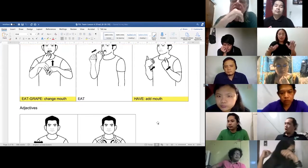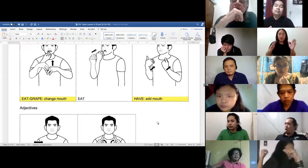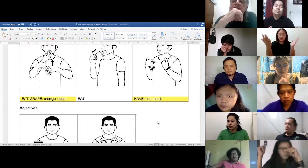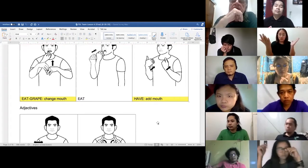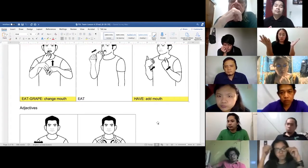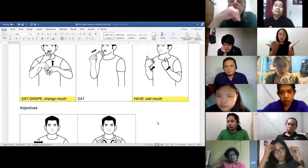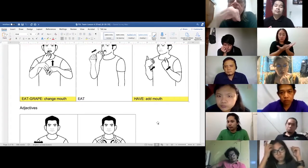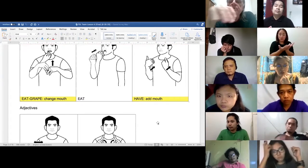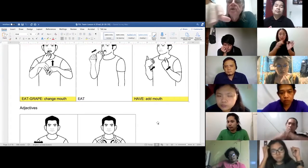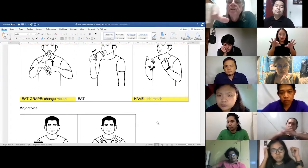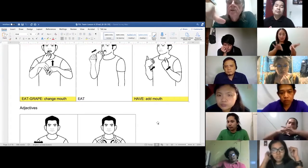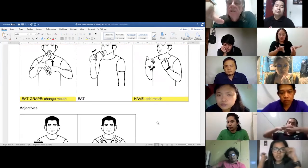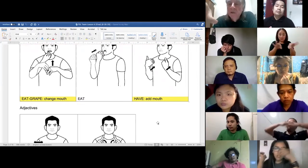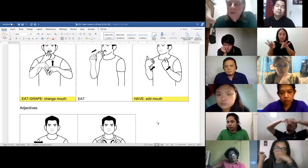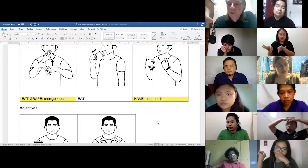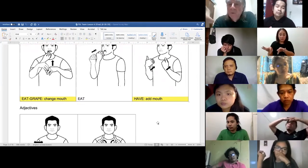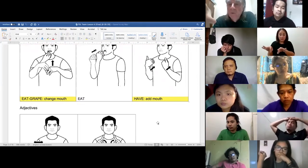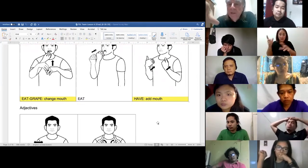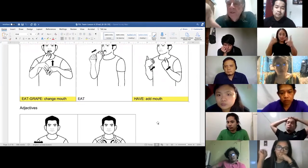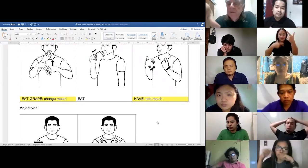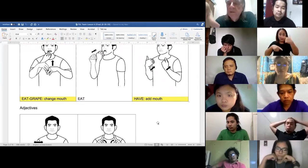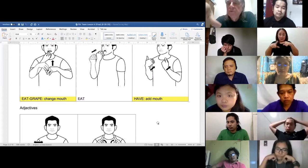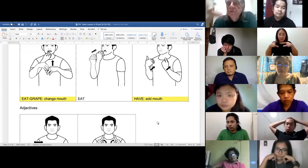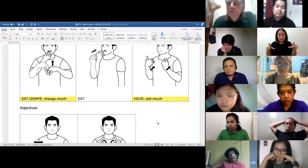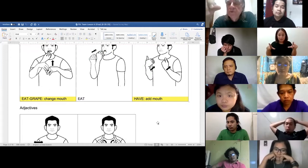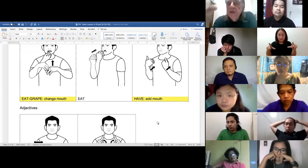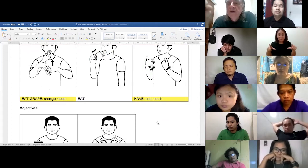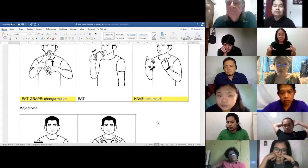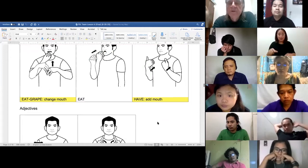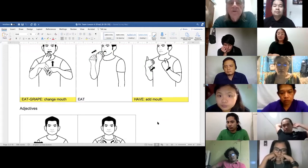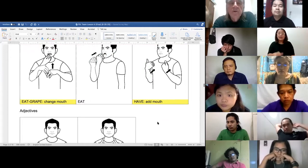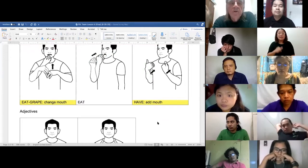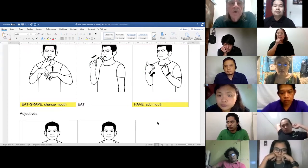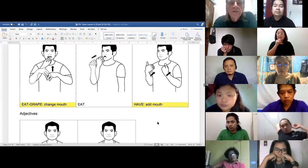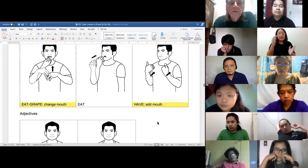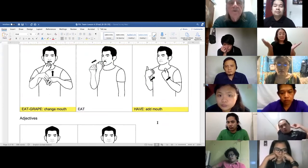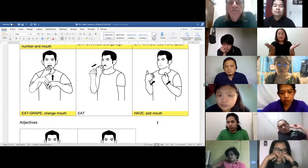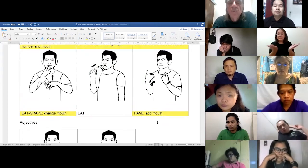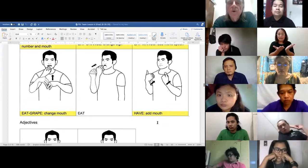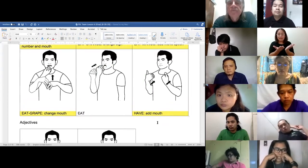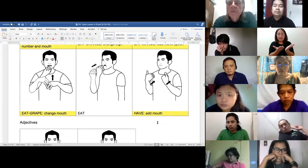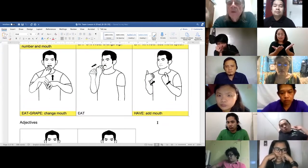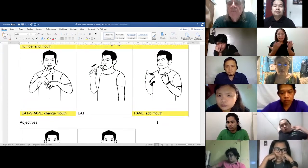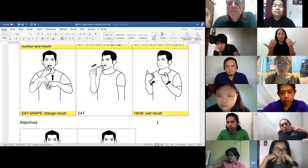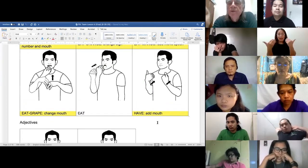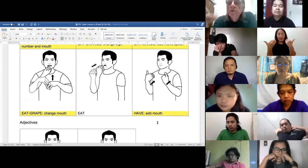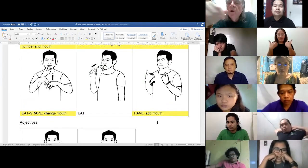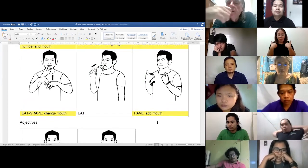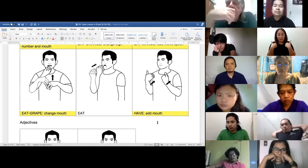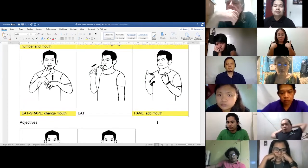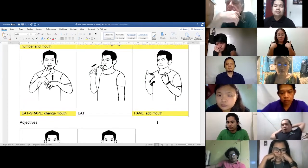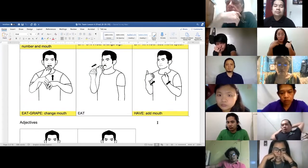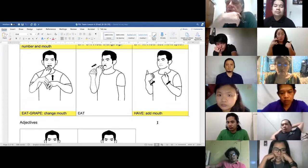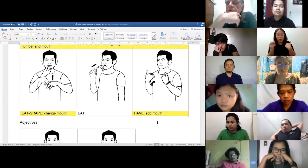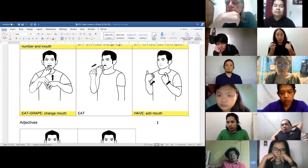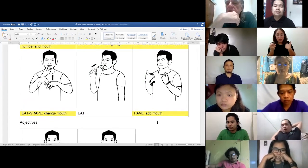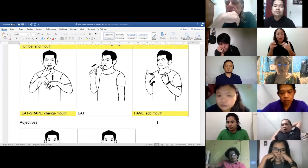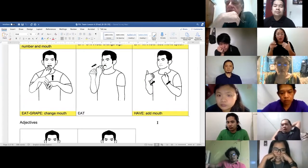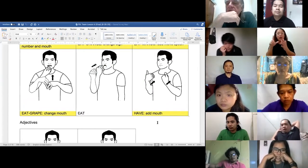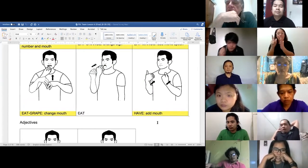Sign Language, we didn't introduce have until lesson 4, but you already introduced it in lesson